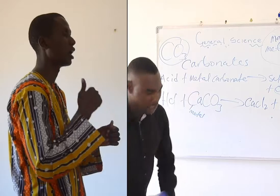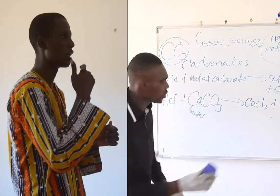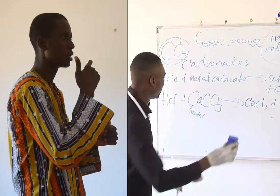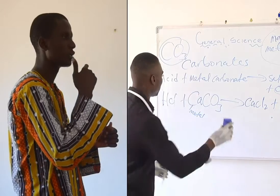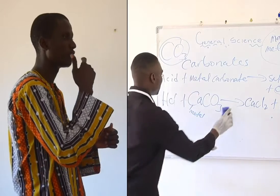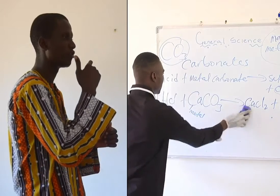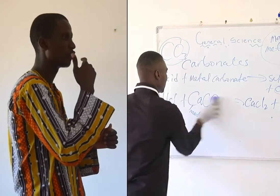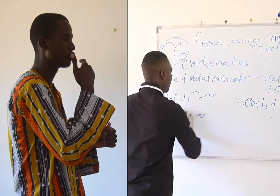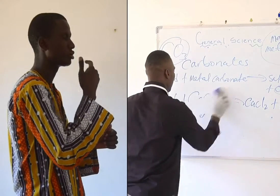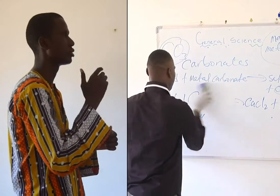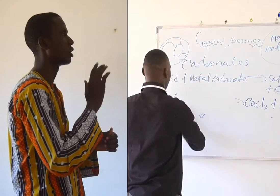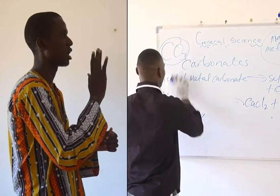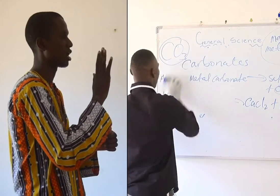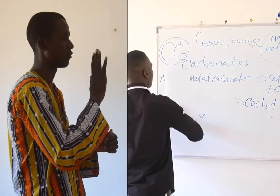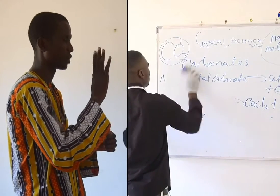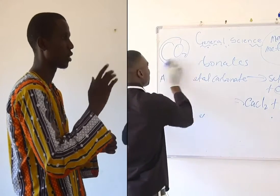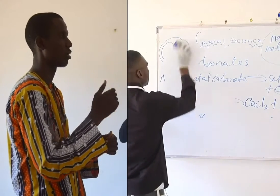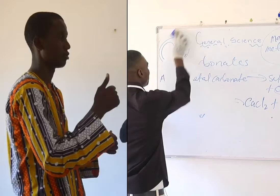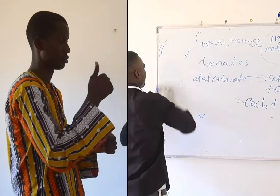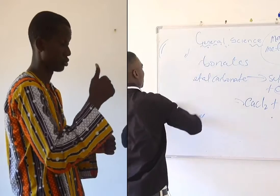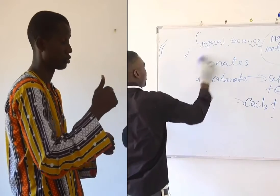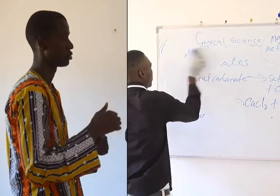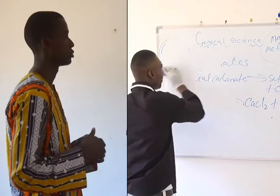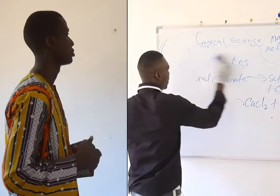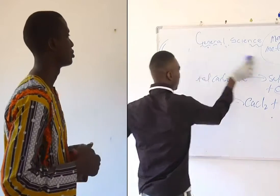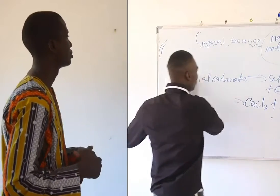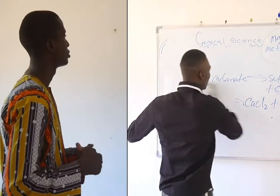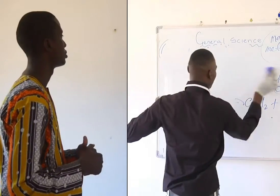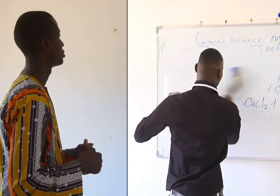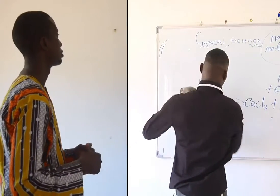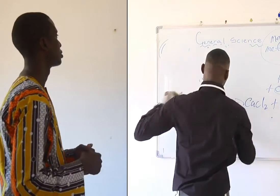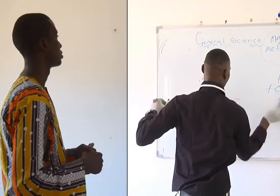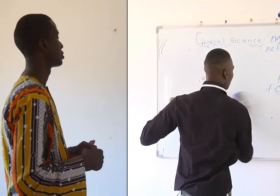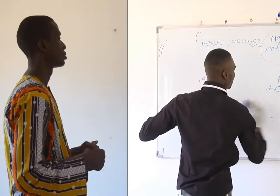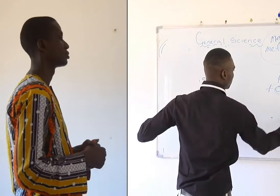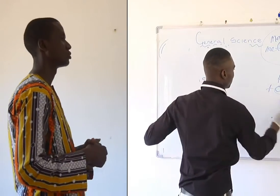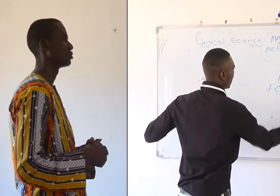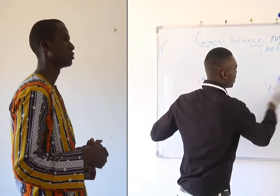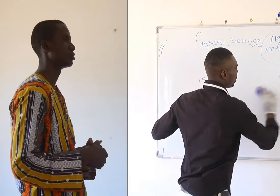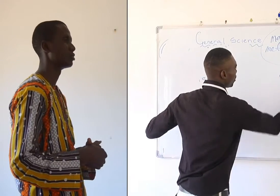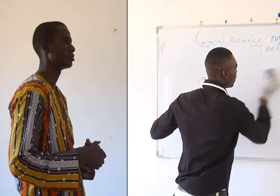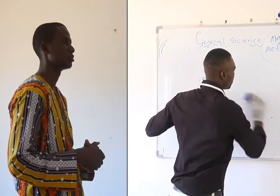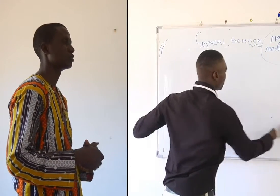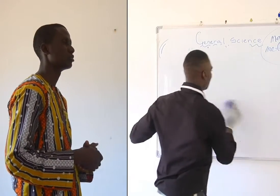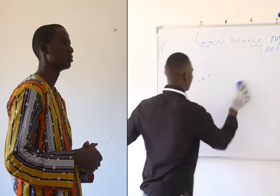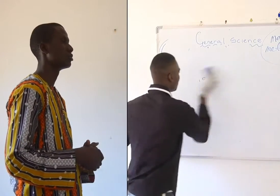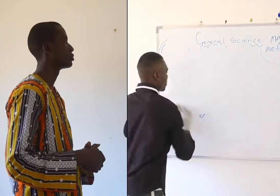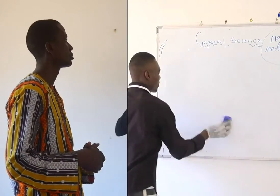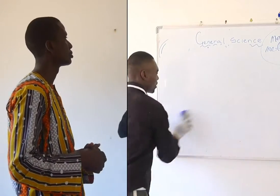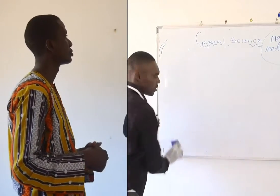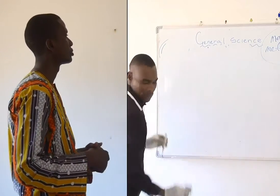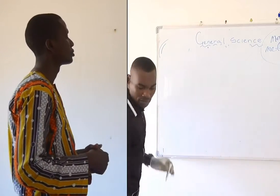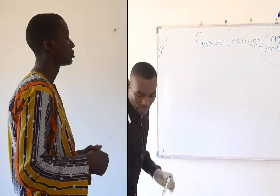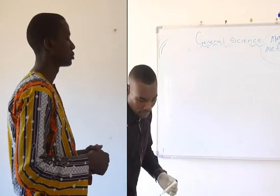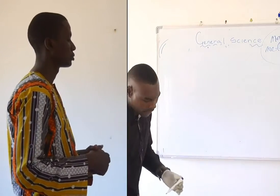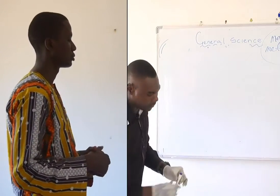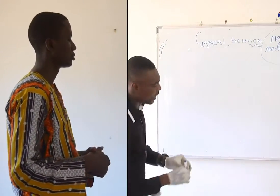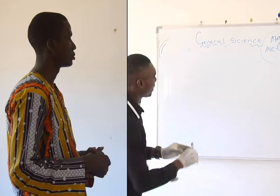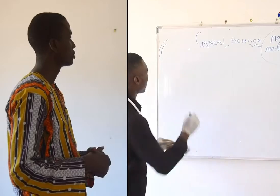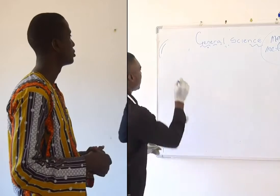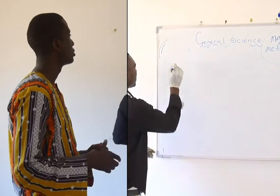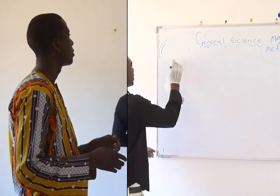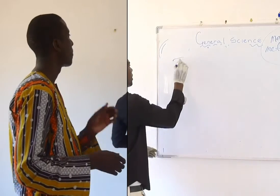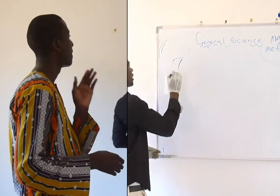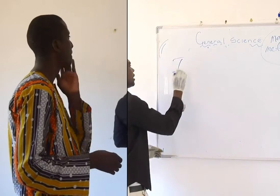Neutralization is used in treating acidic soils. That's number one importance of neutralization. Let me